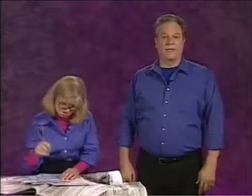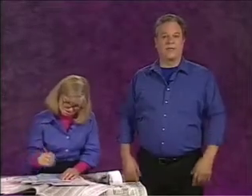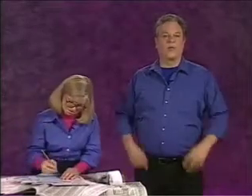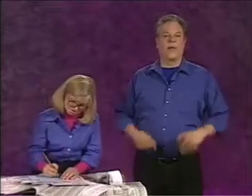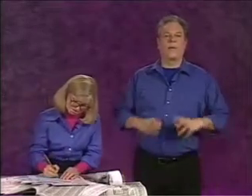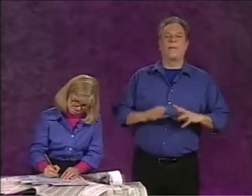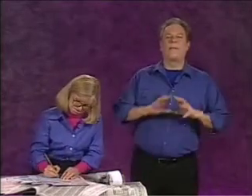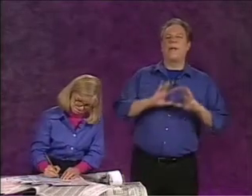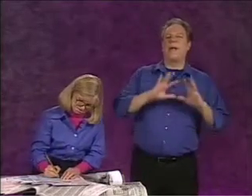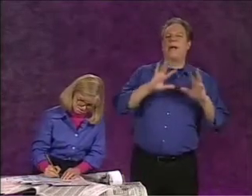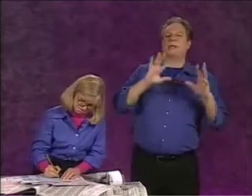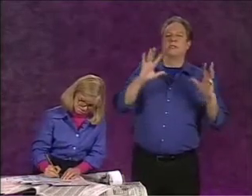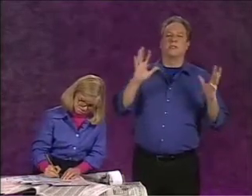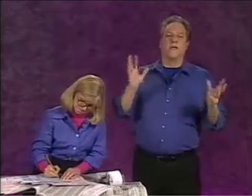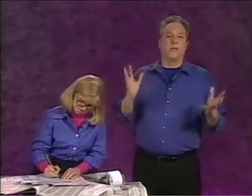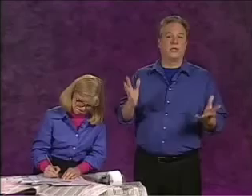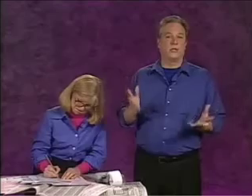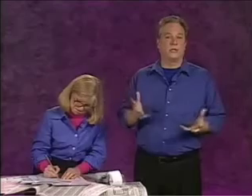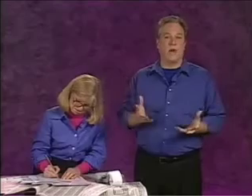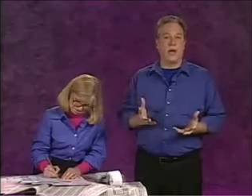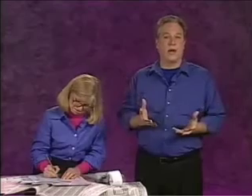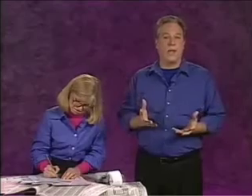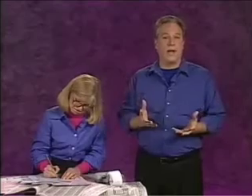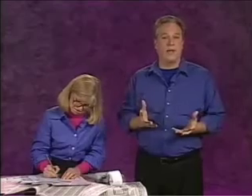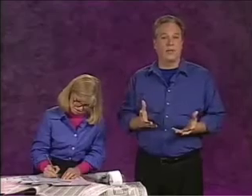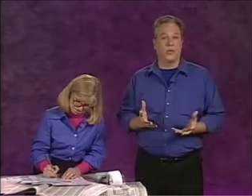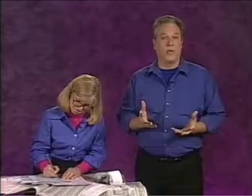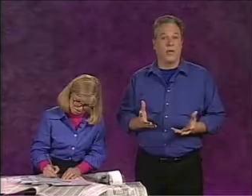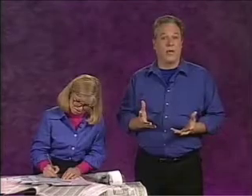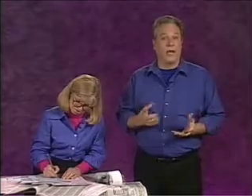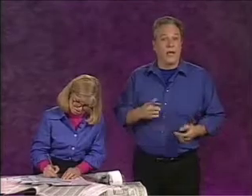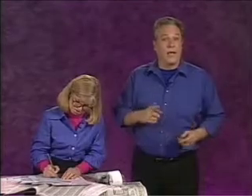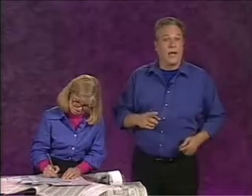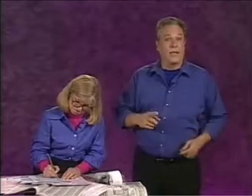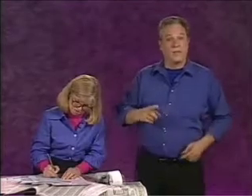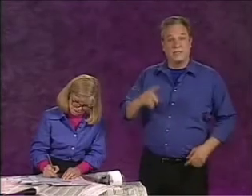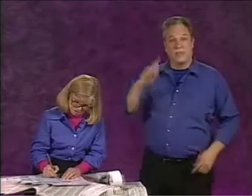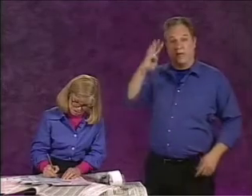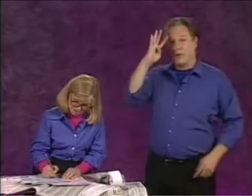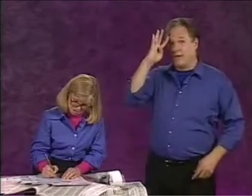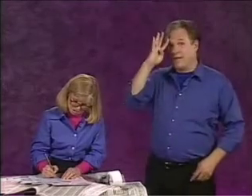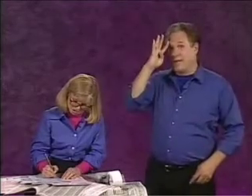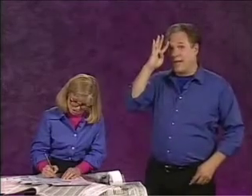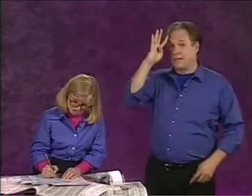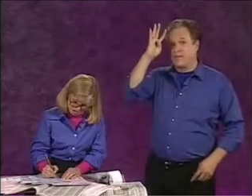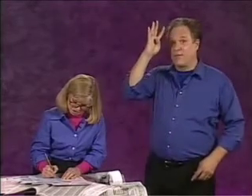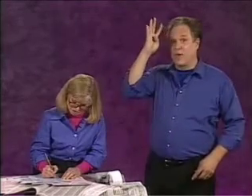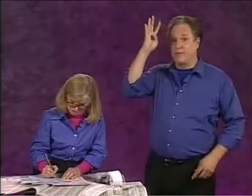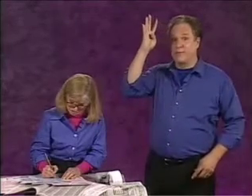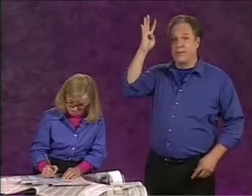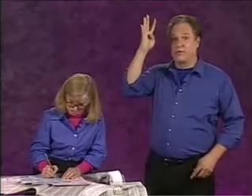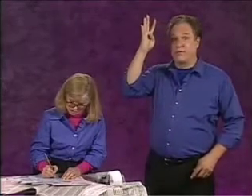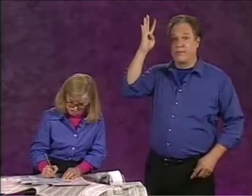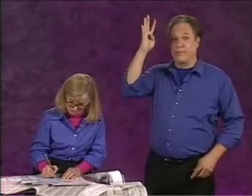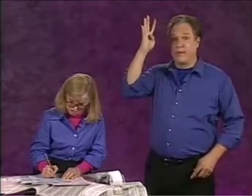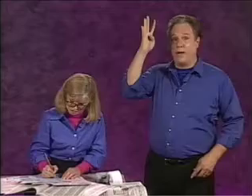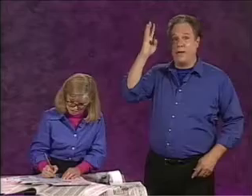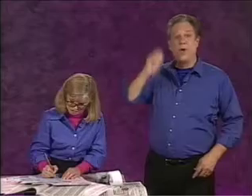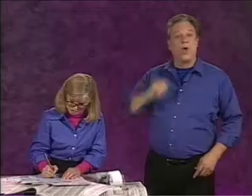processes create imaginative pictures of how our mind is working, like this picture of lots of thoughts emerging from the brain